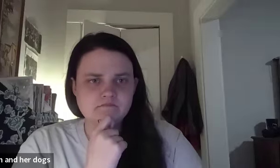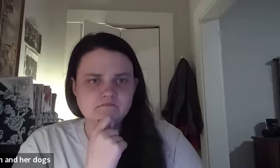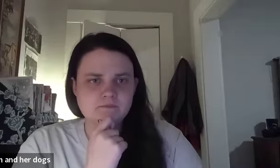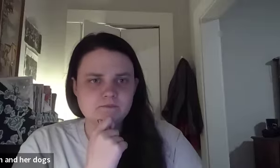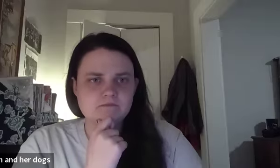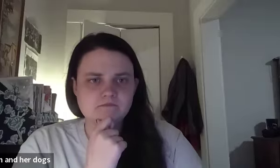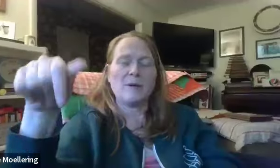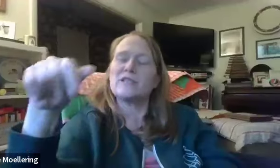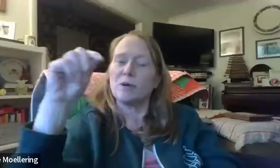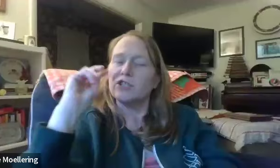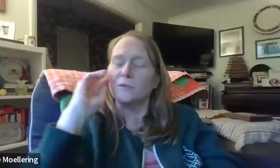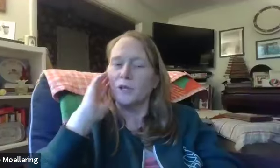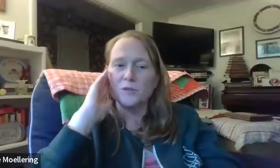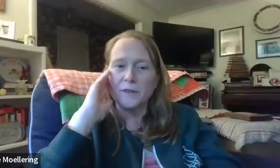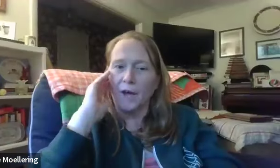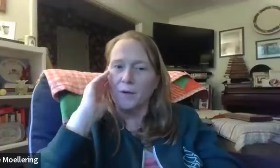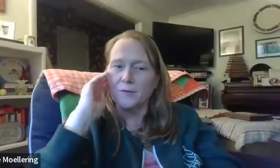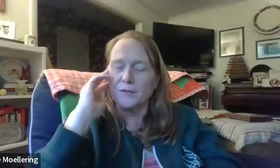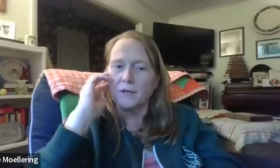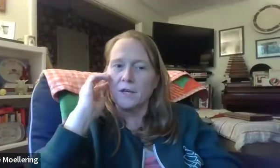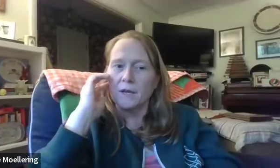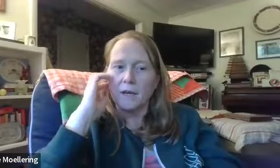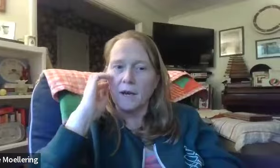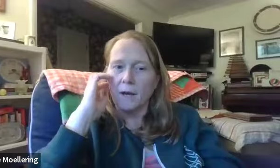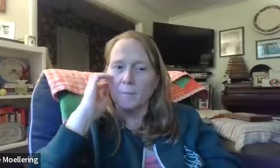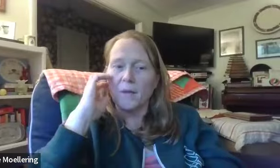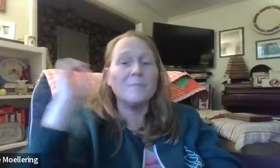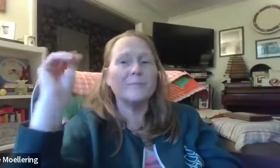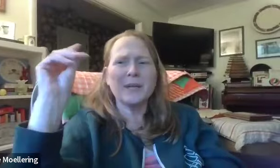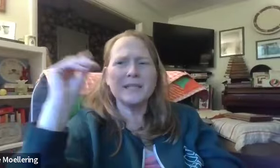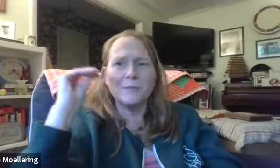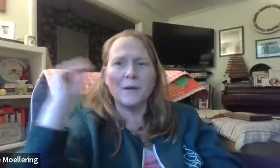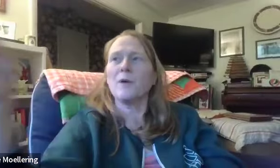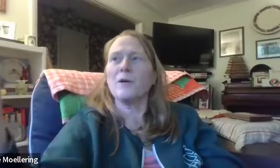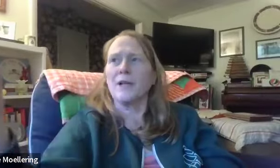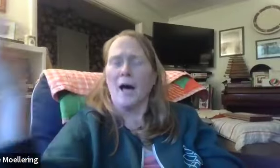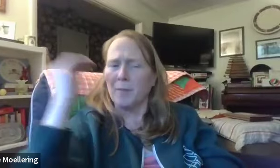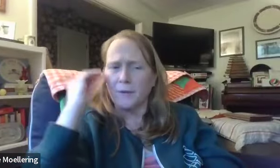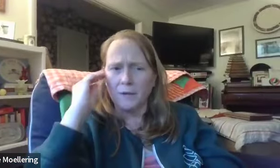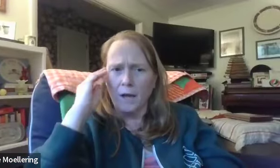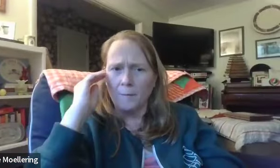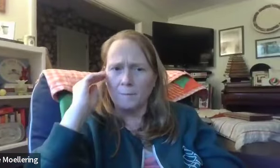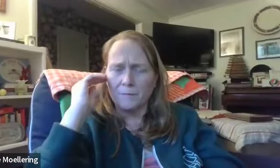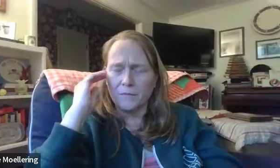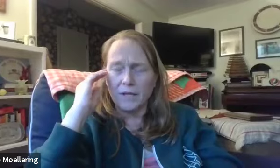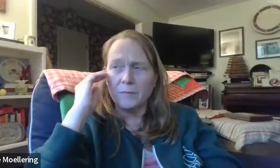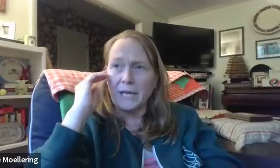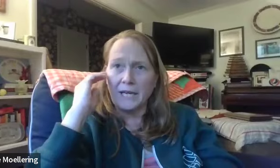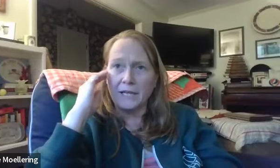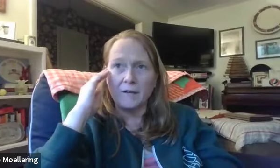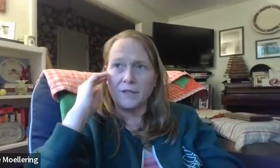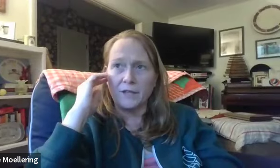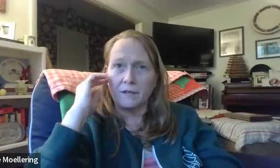working on the WH question words with those. Um, but I wrote it up at the beginning of the